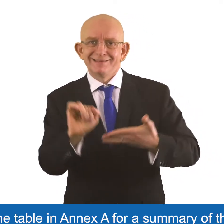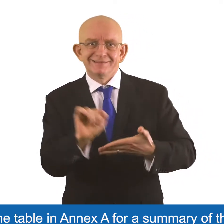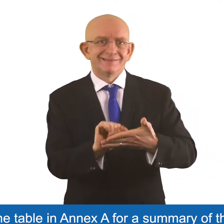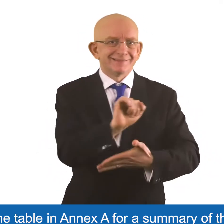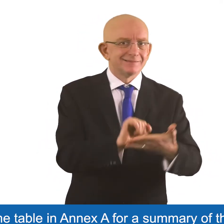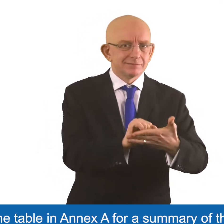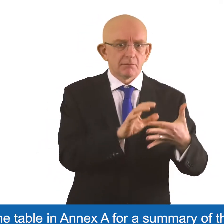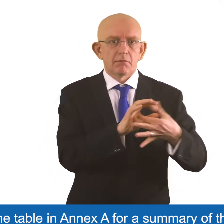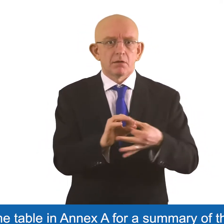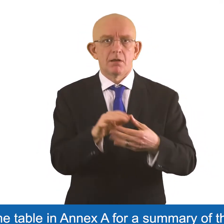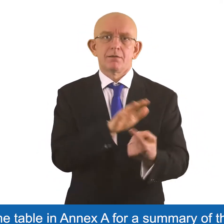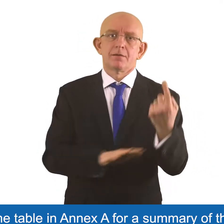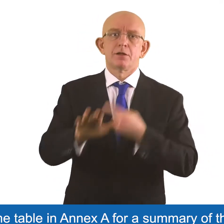United Kingdom.